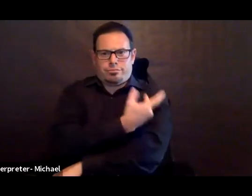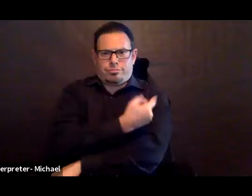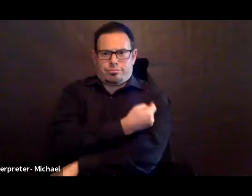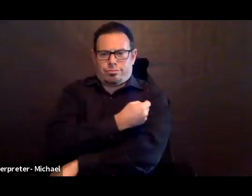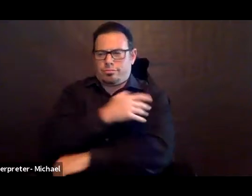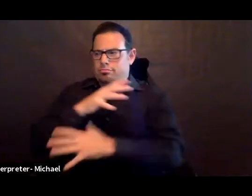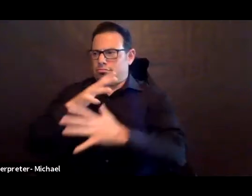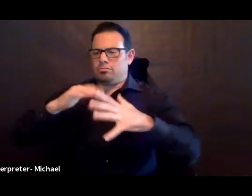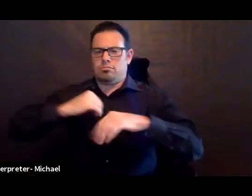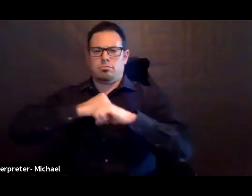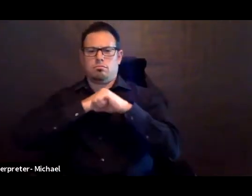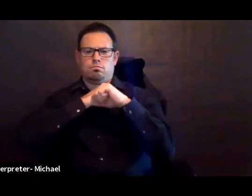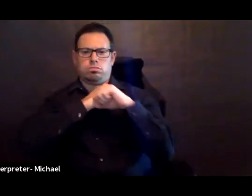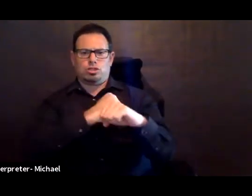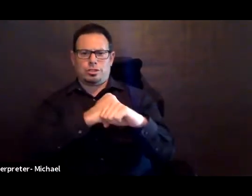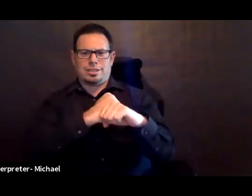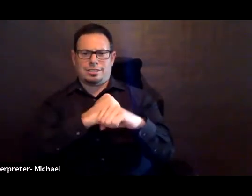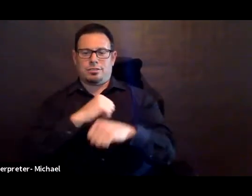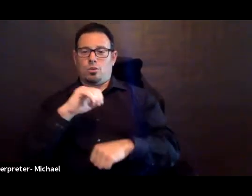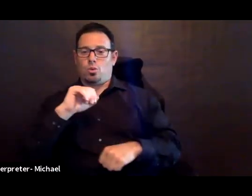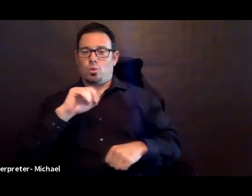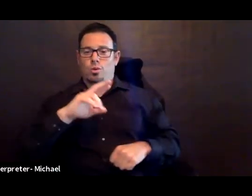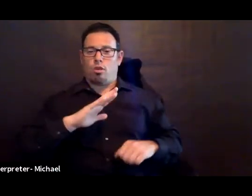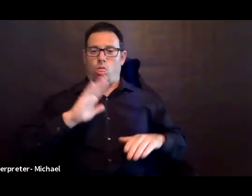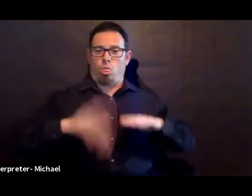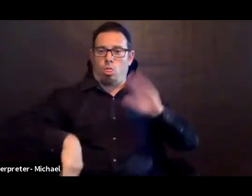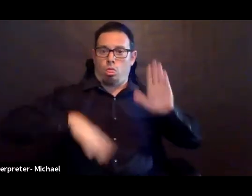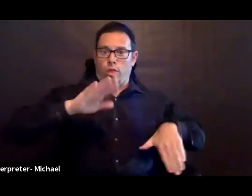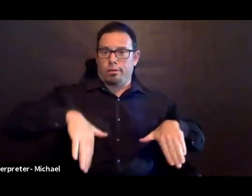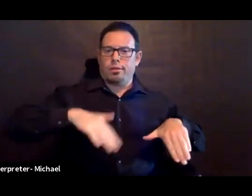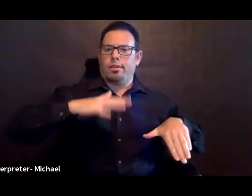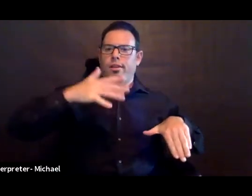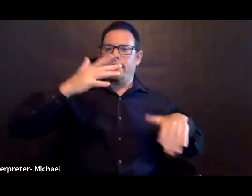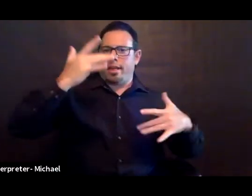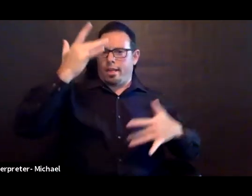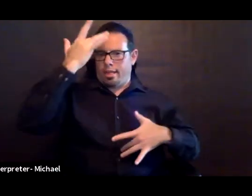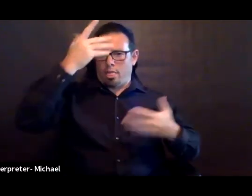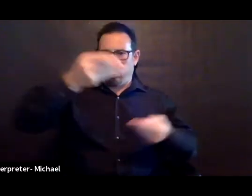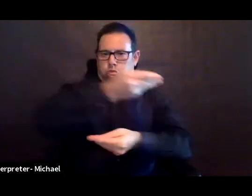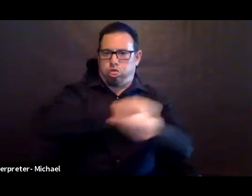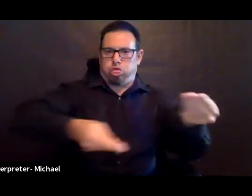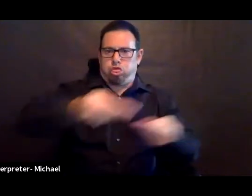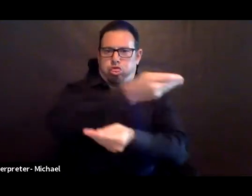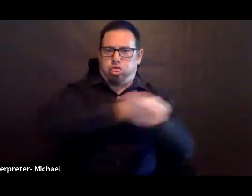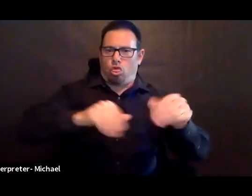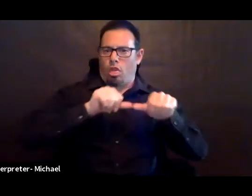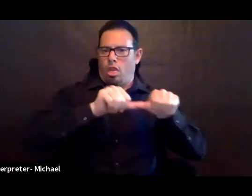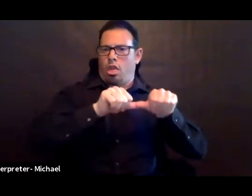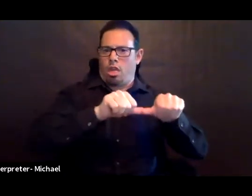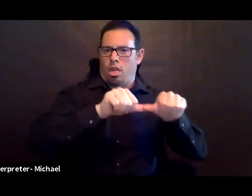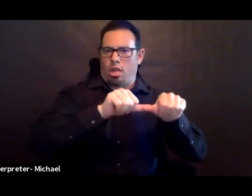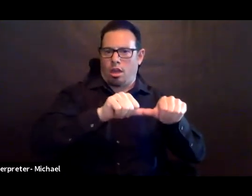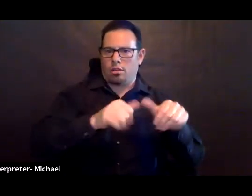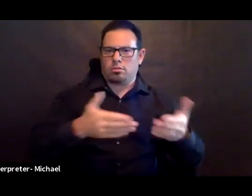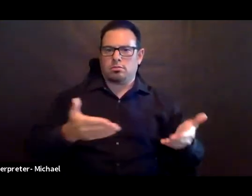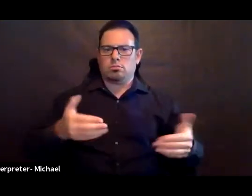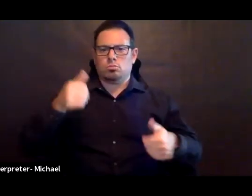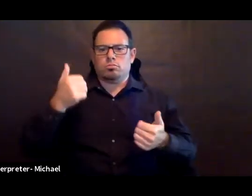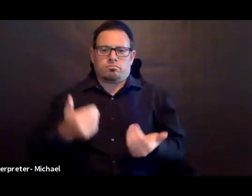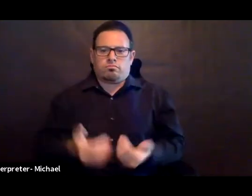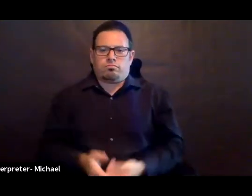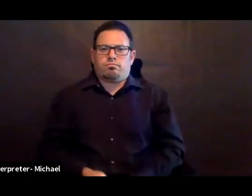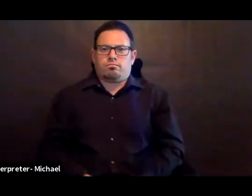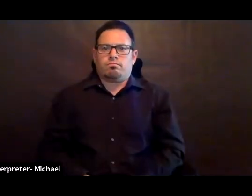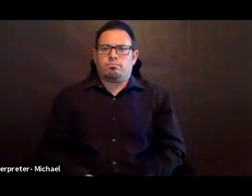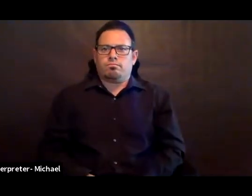which it doesn't have to be a foregone conclusion. We can change the outcome if we